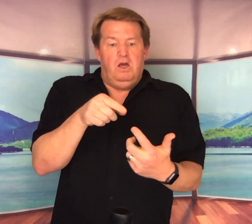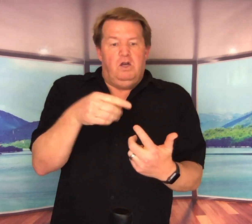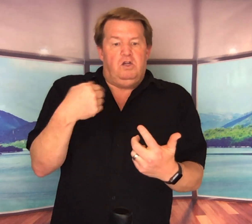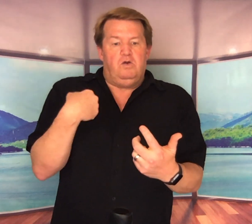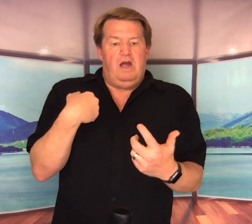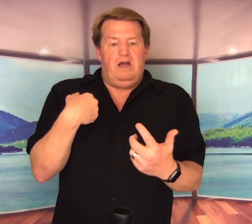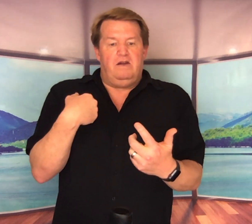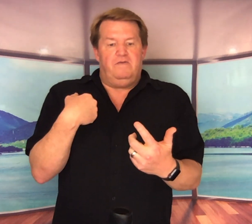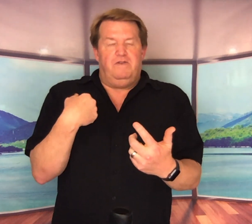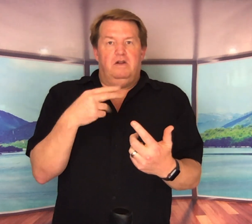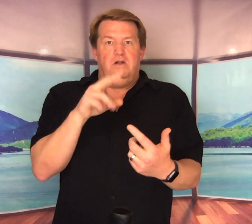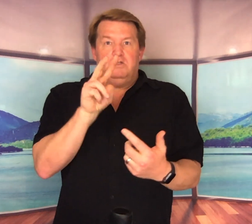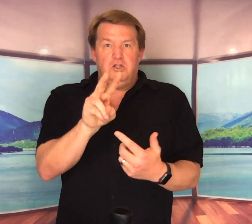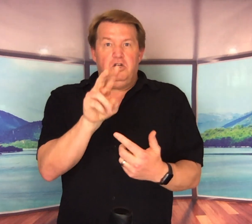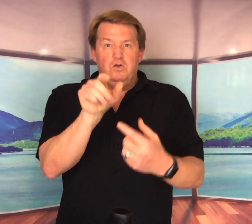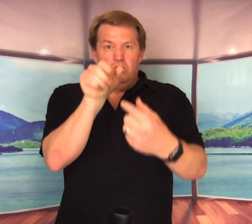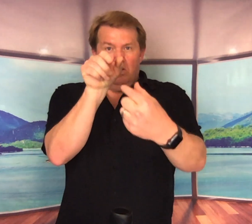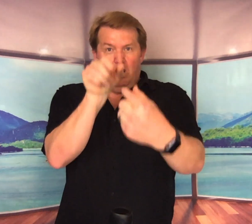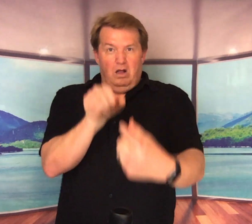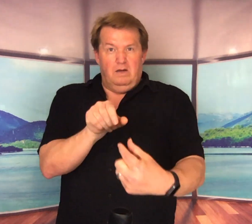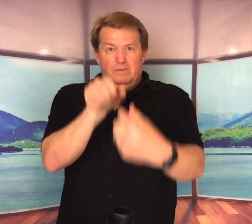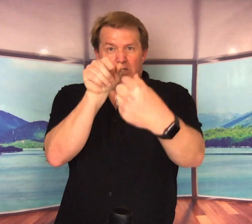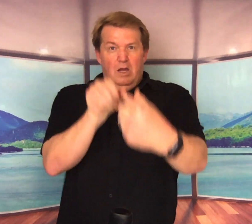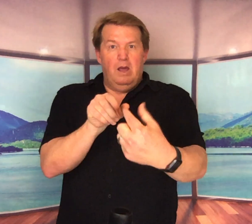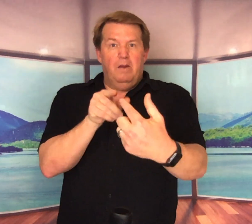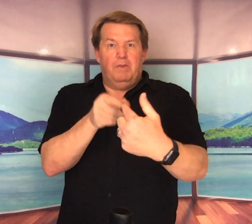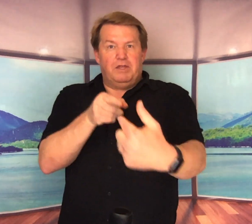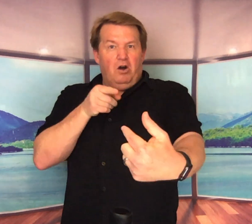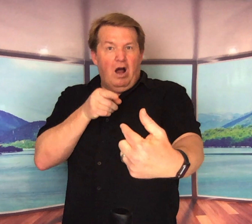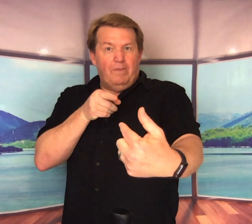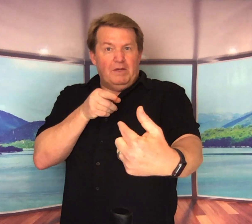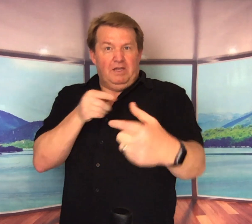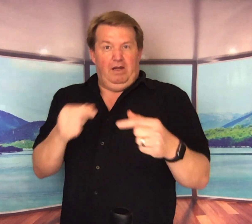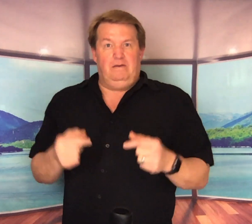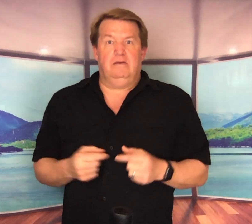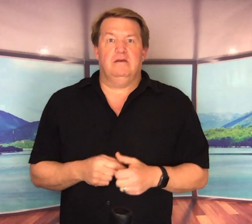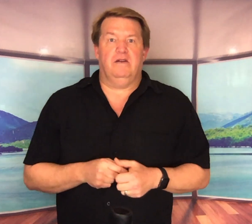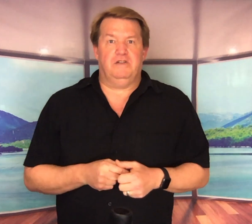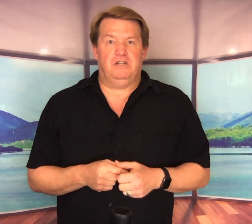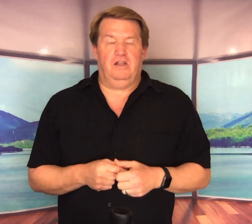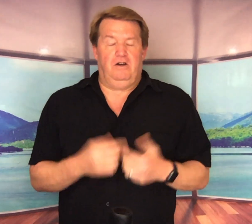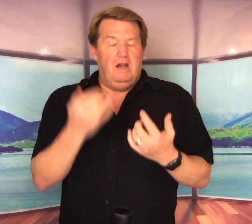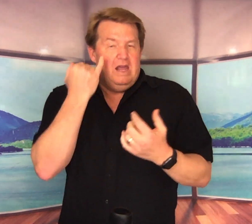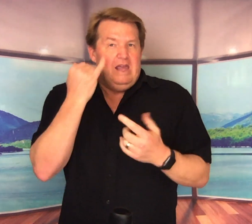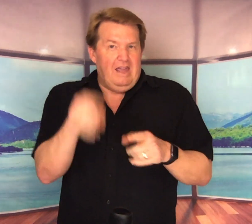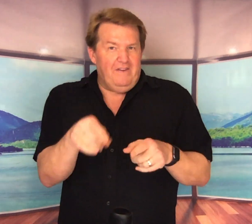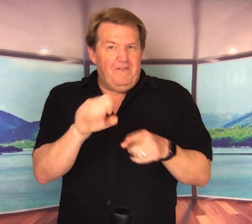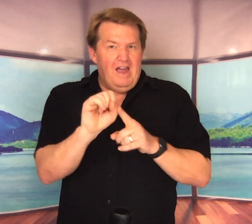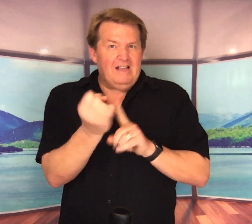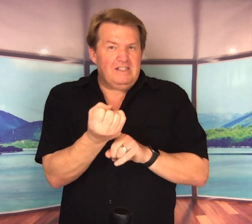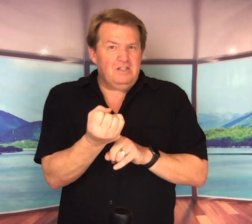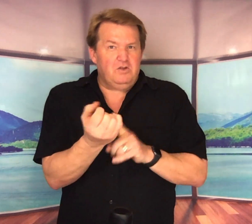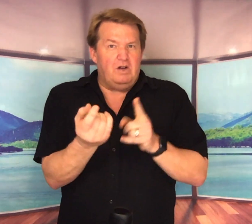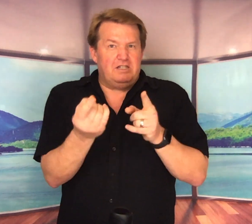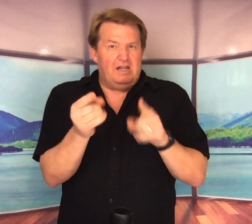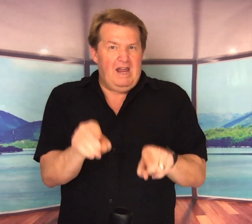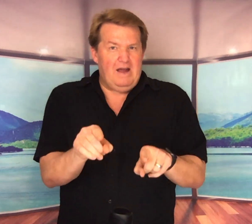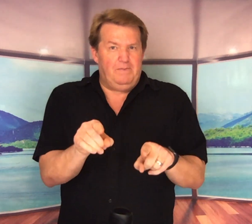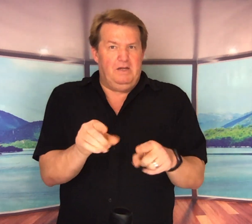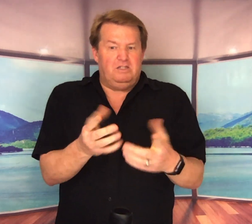You have 2 columns, but they're opposite of each other. If that situation happens, you